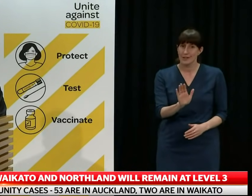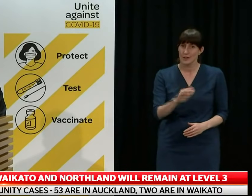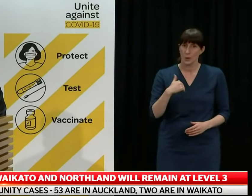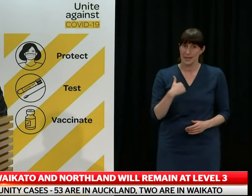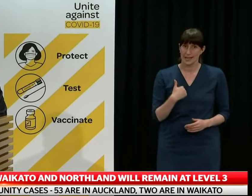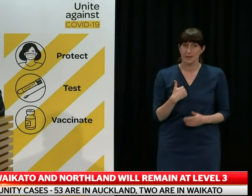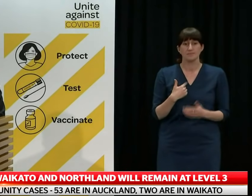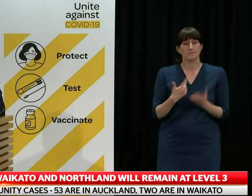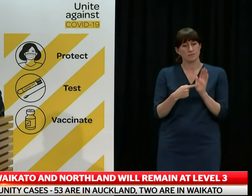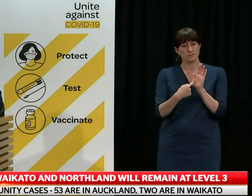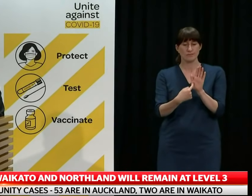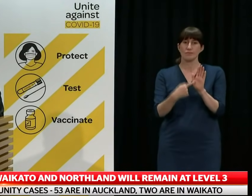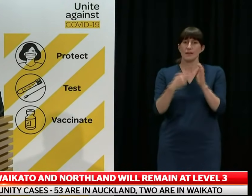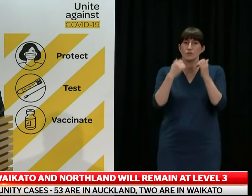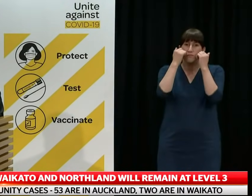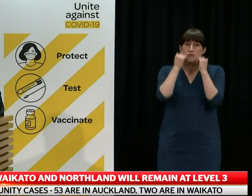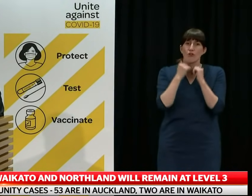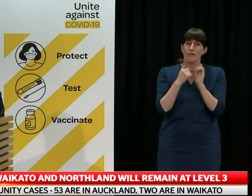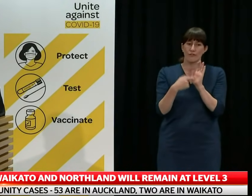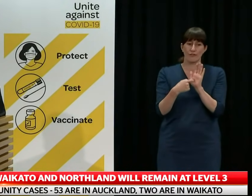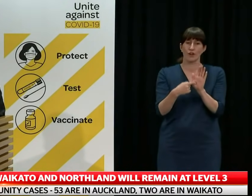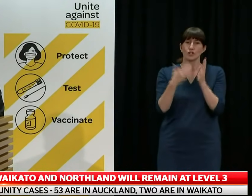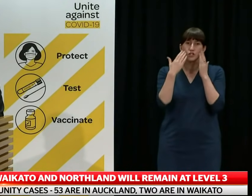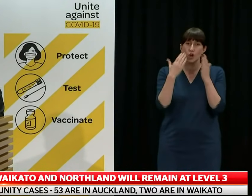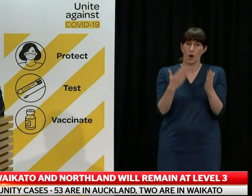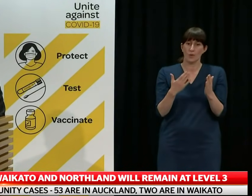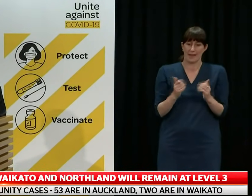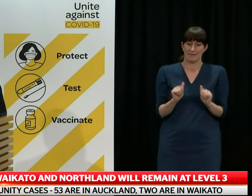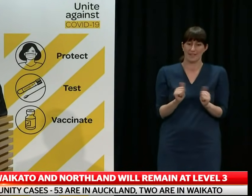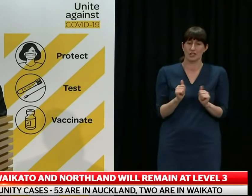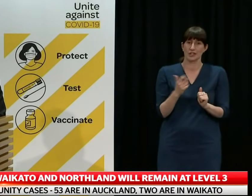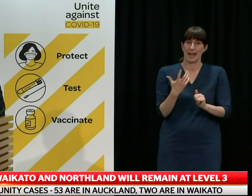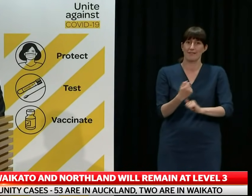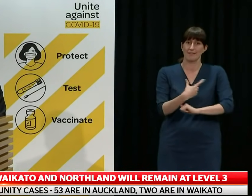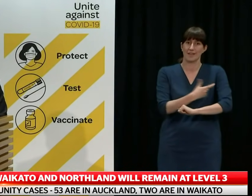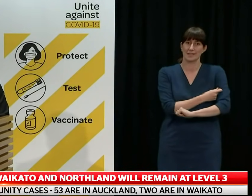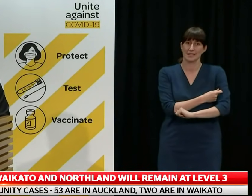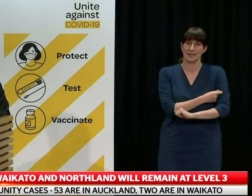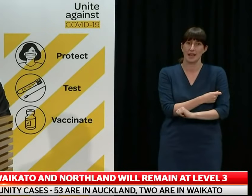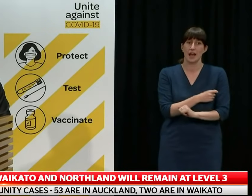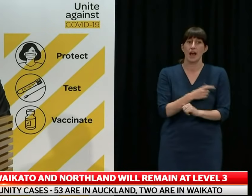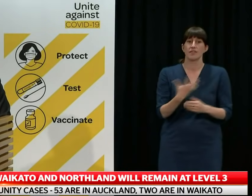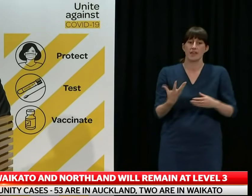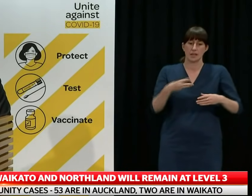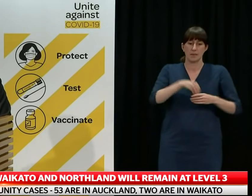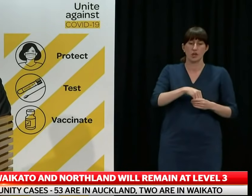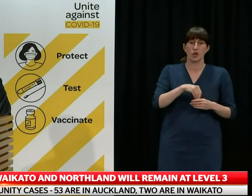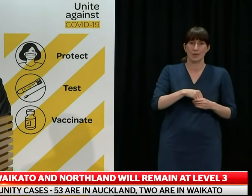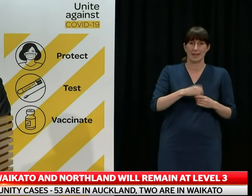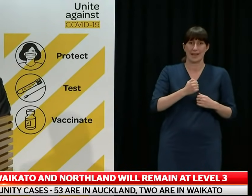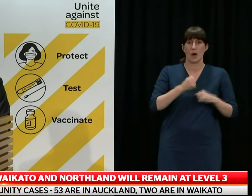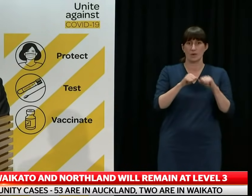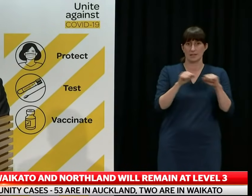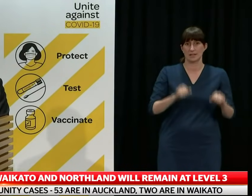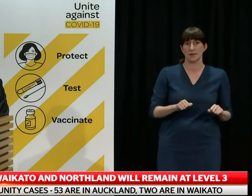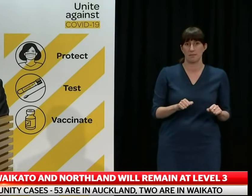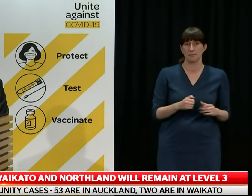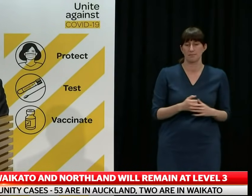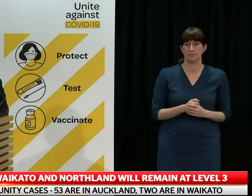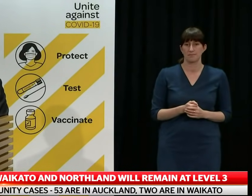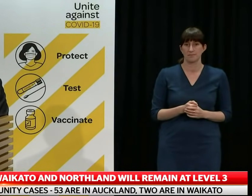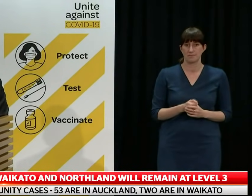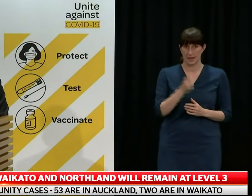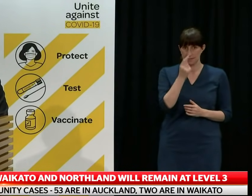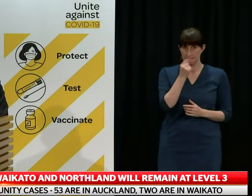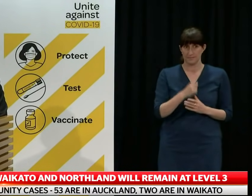supply when we have got that part of the system ready to be able to receive that, then they won't have to do that again. The